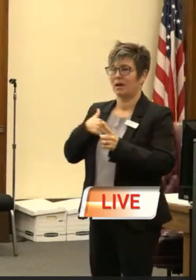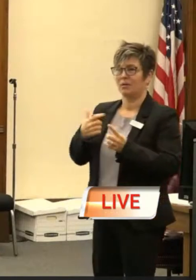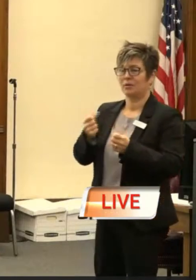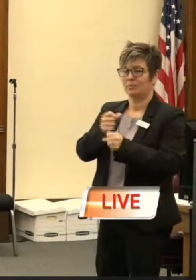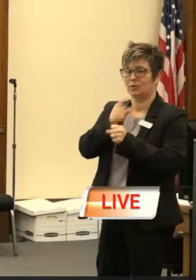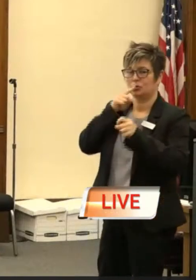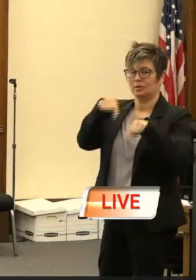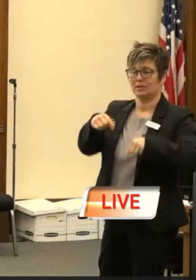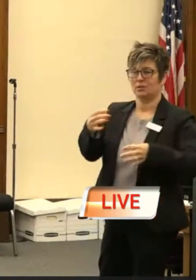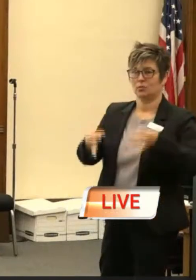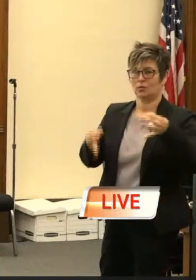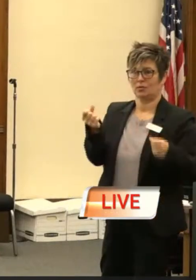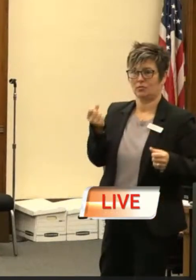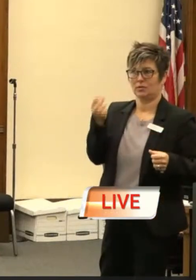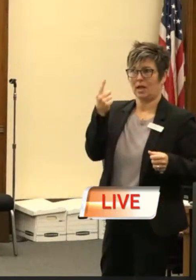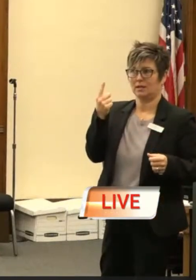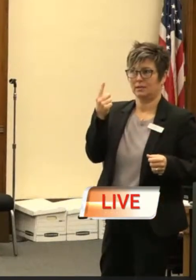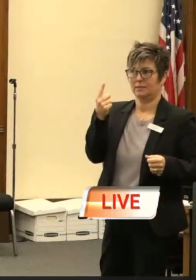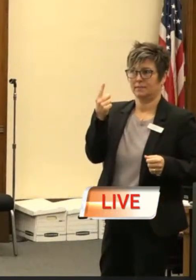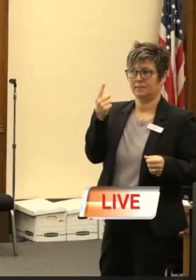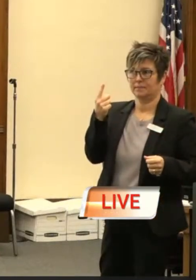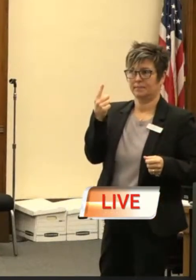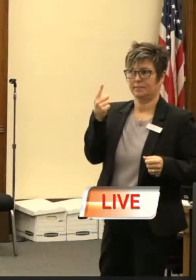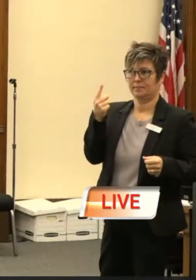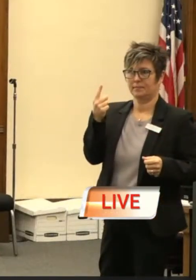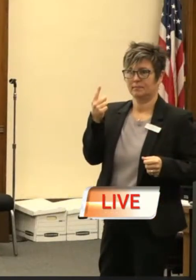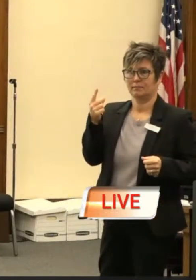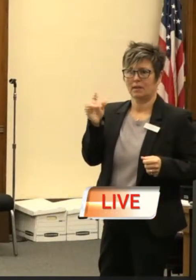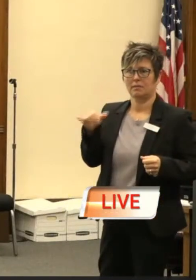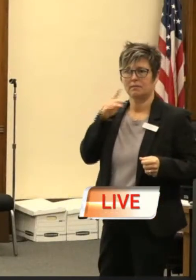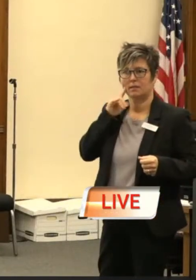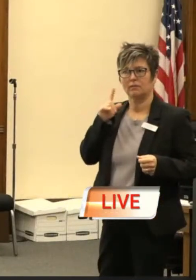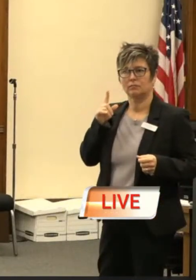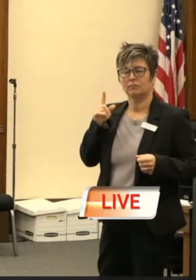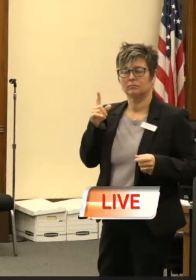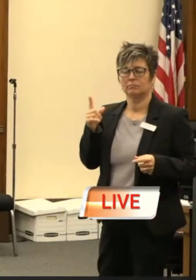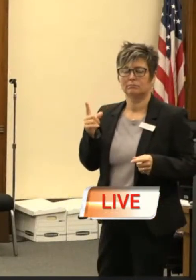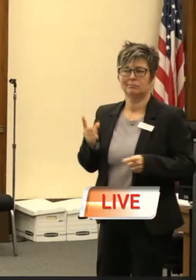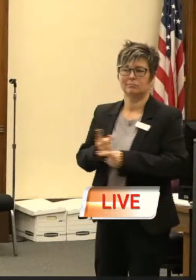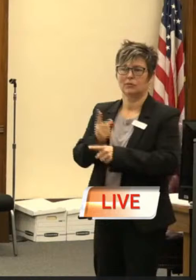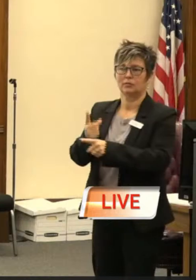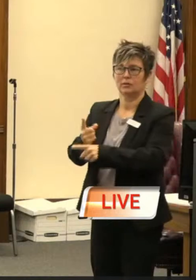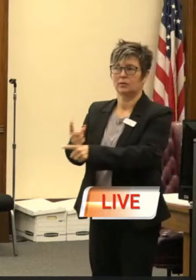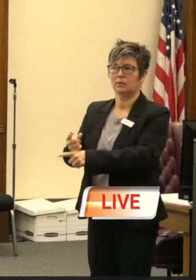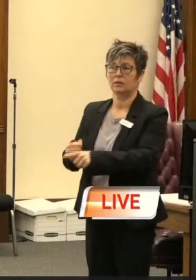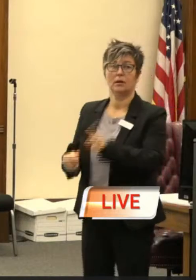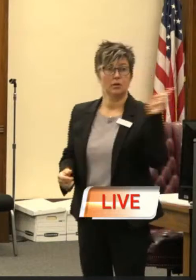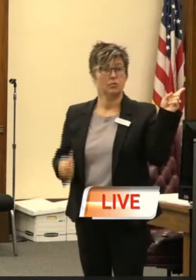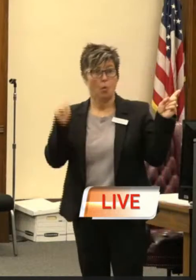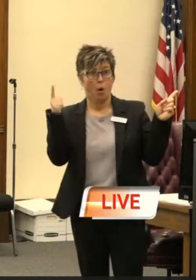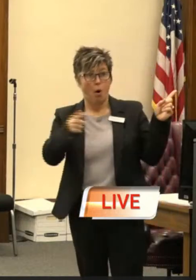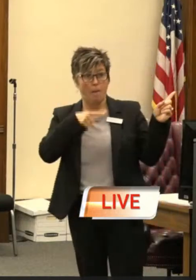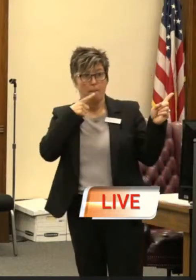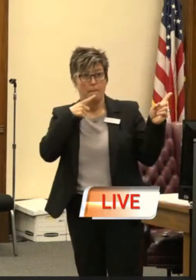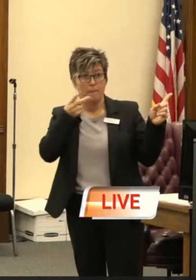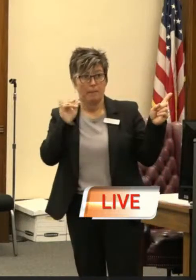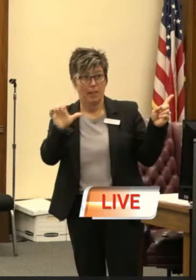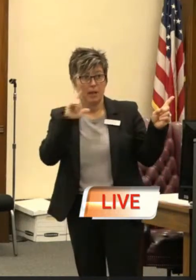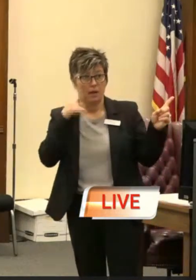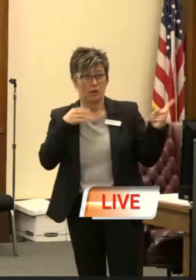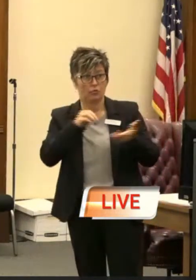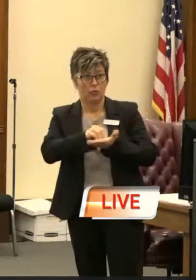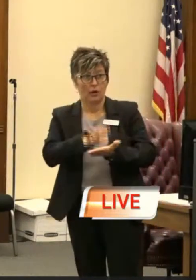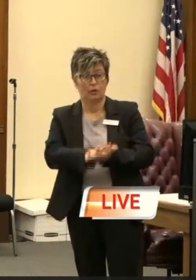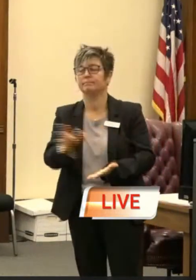understand. This is kind of a matter of routine for post-conviction. These are all public records. They're all public records, yes, Your Honor. I'll